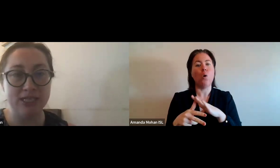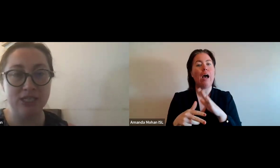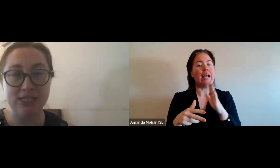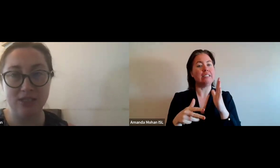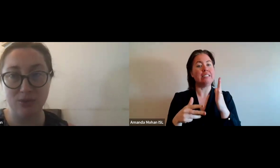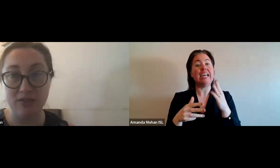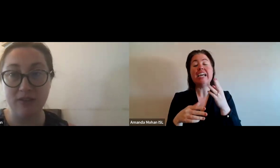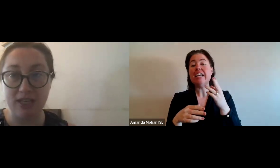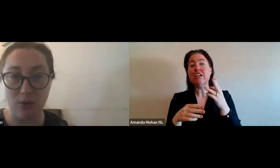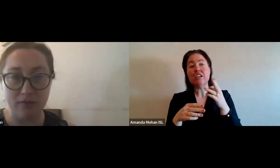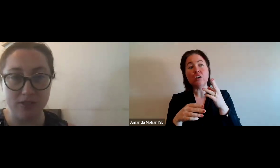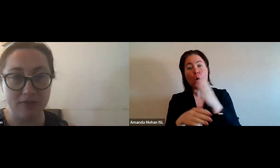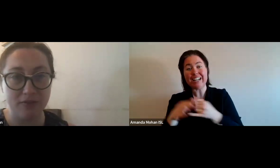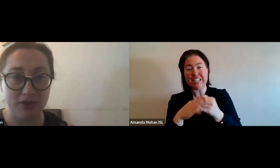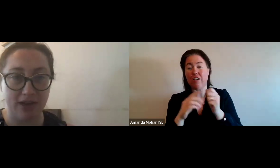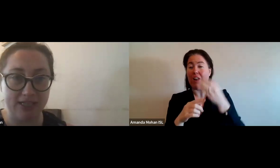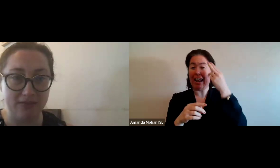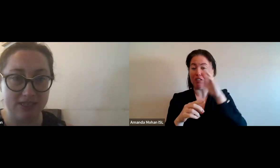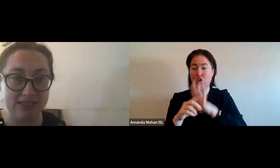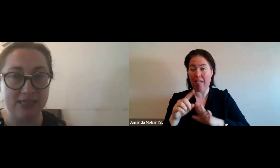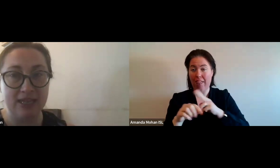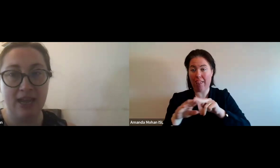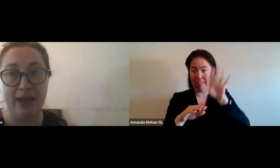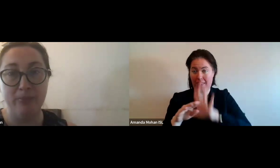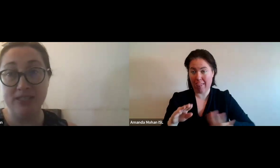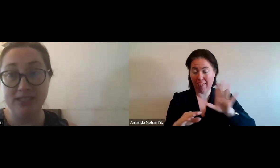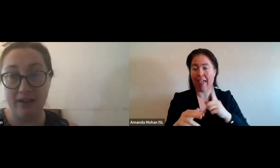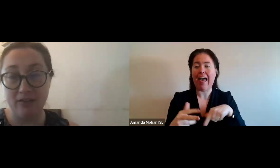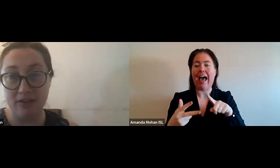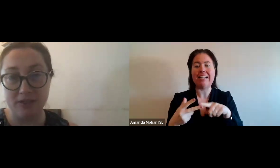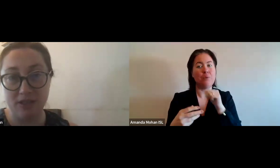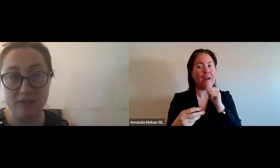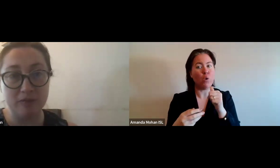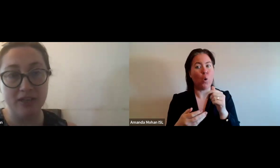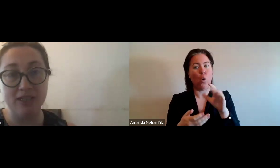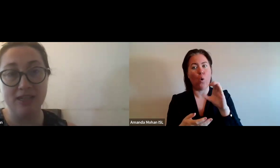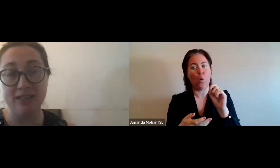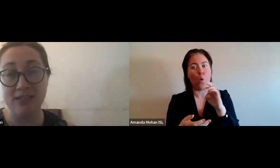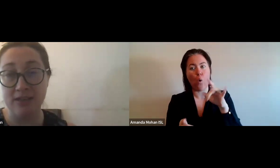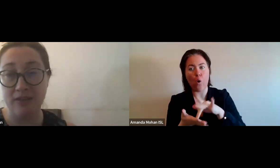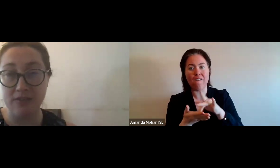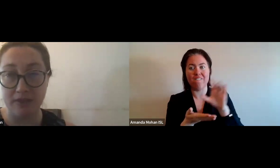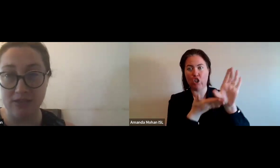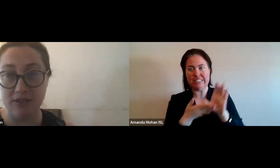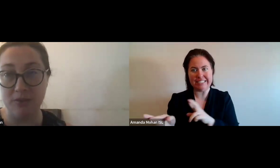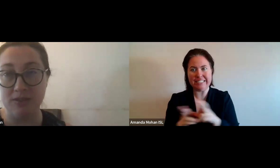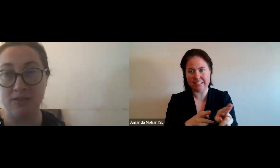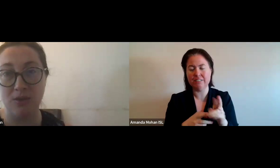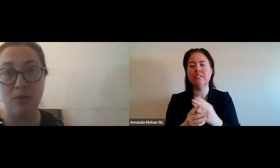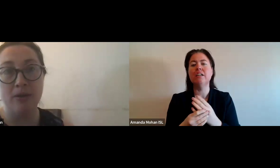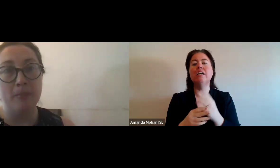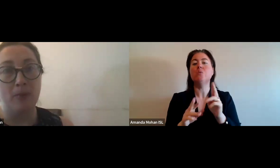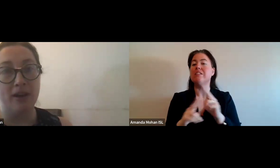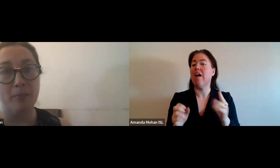and organisations that don't have any core funding for their activities. This is not an event for service providers, and it's not an event for